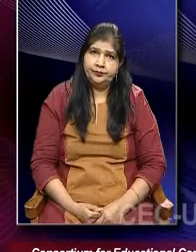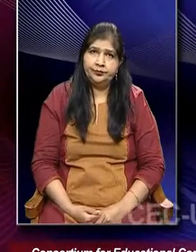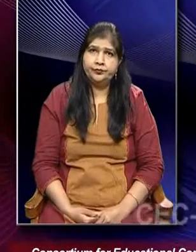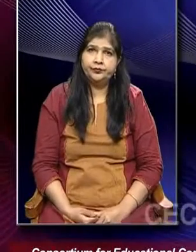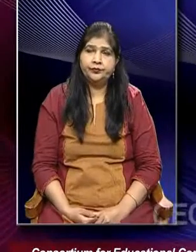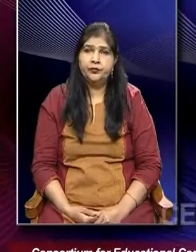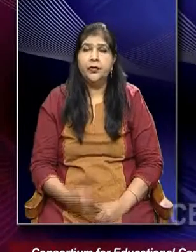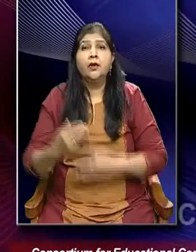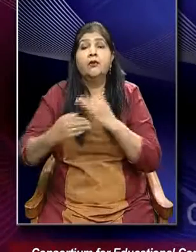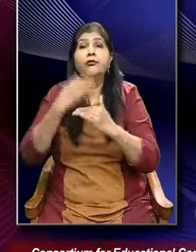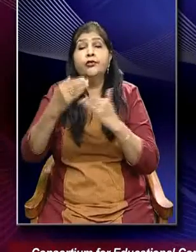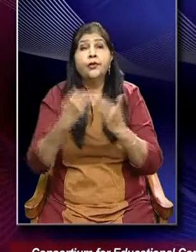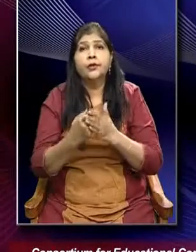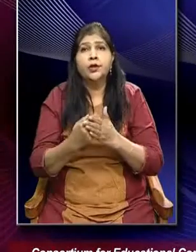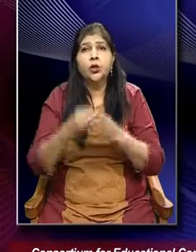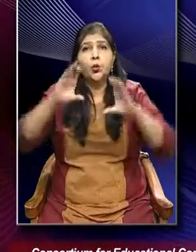Further,